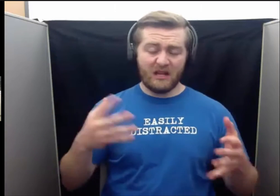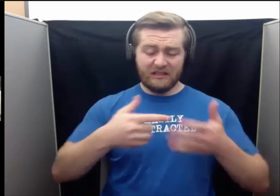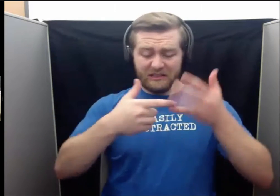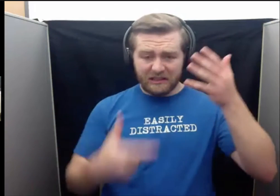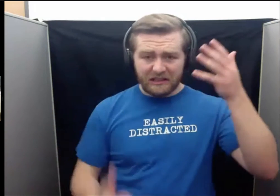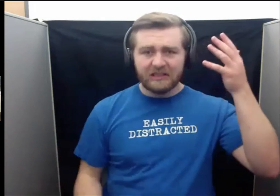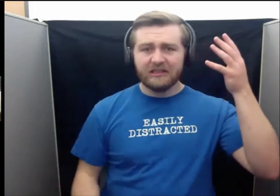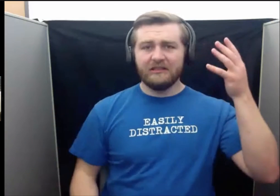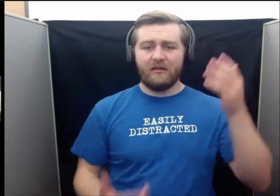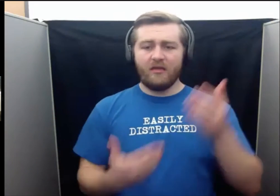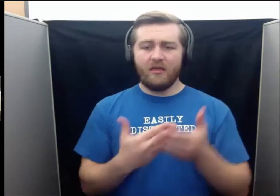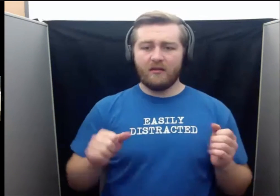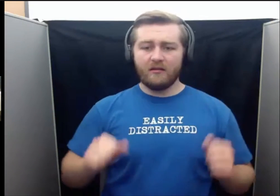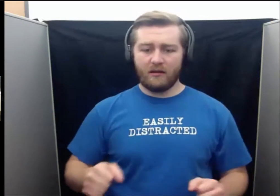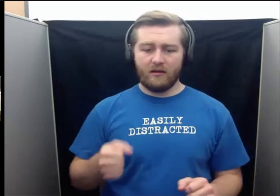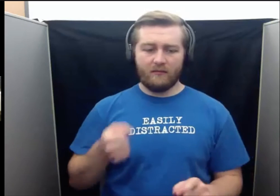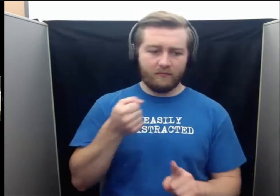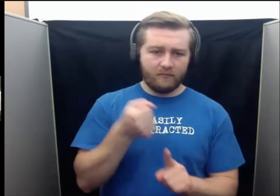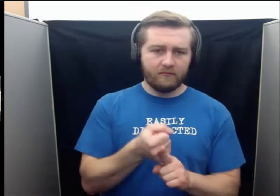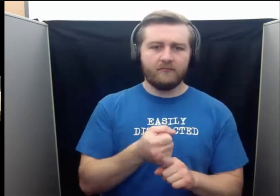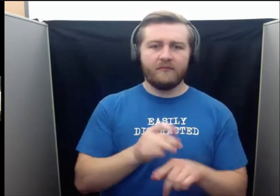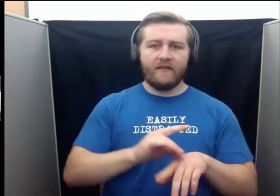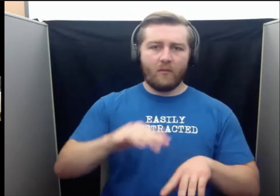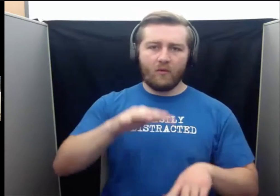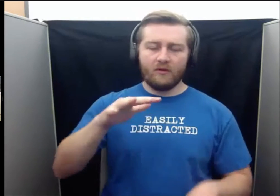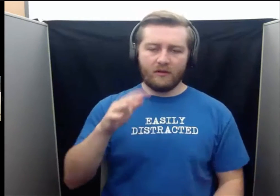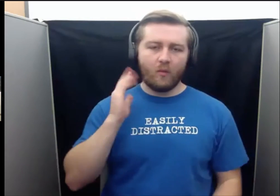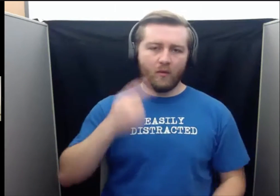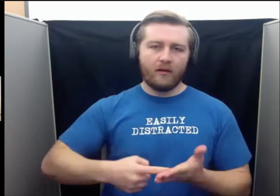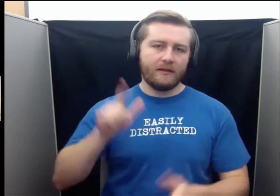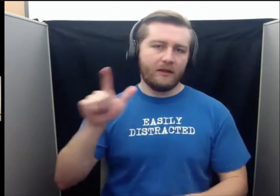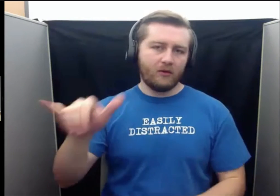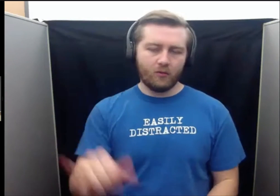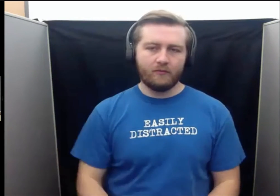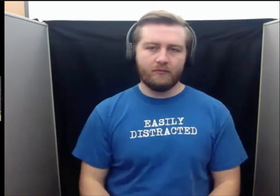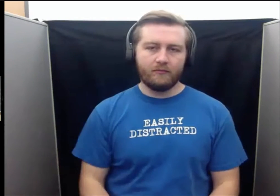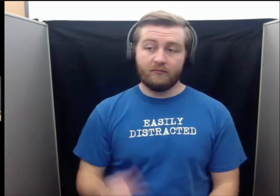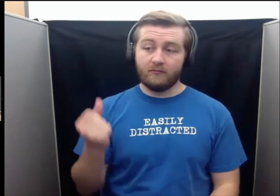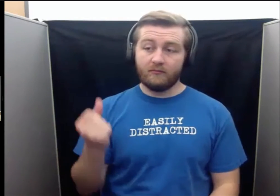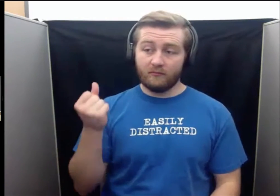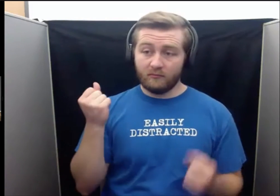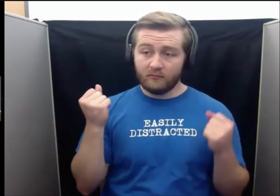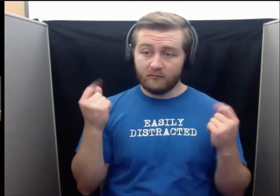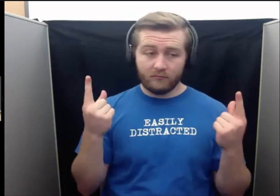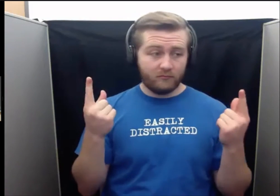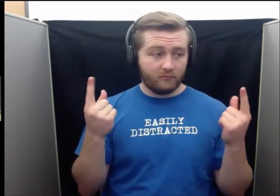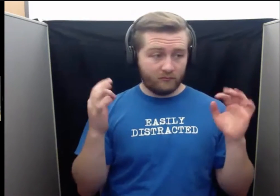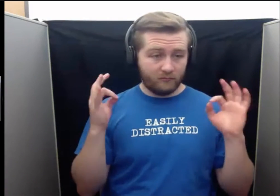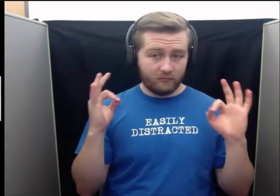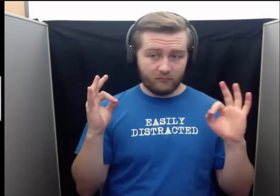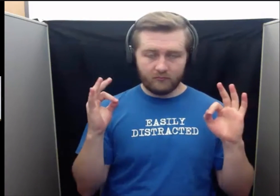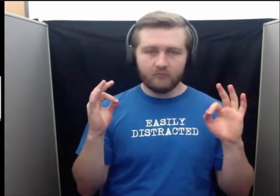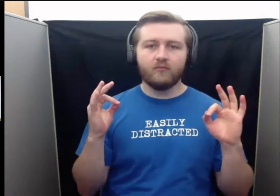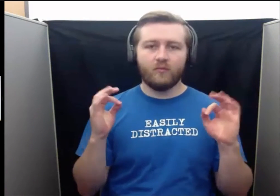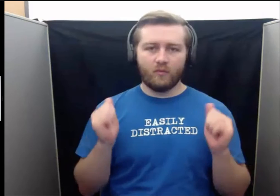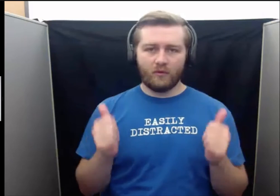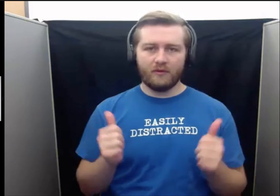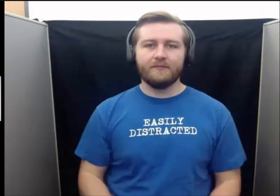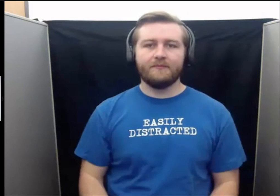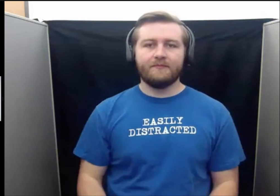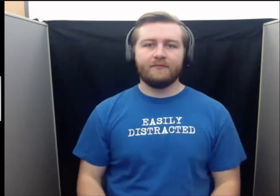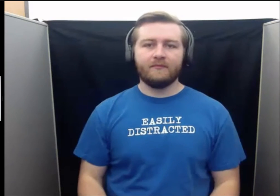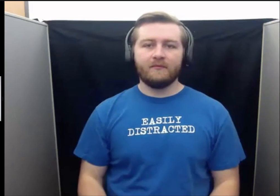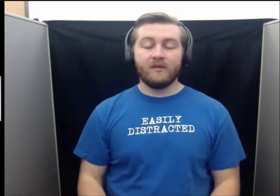about a few of those too. Is everybody at this? Okay. Other term, the two major ones, we're